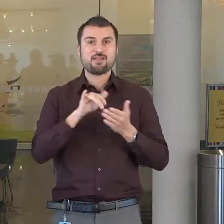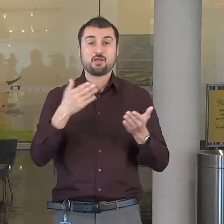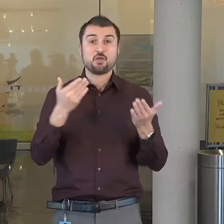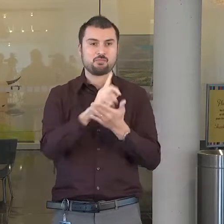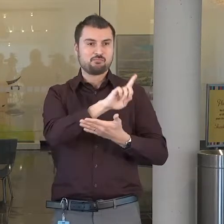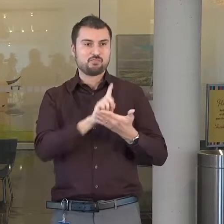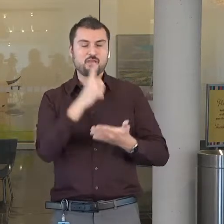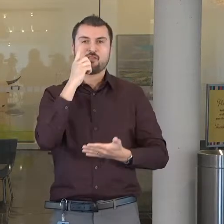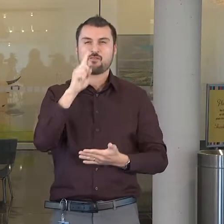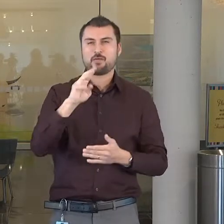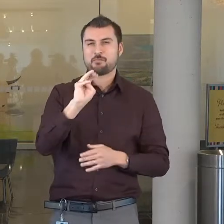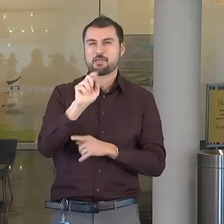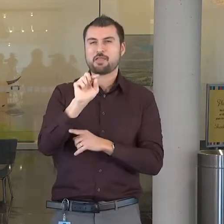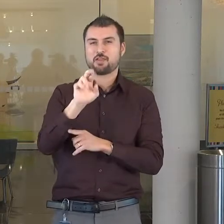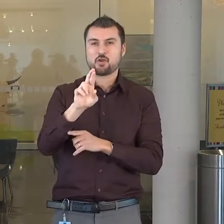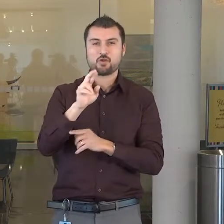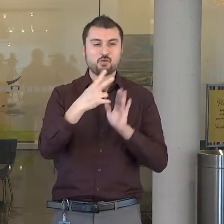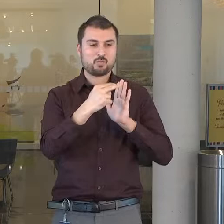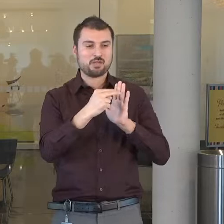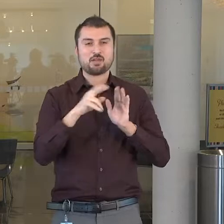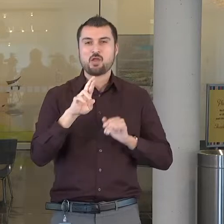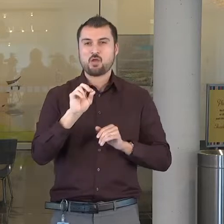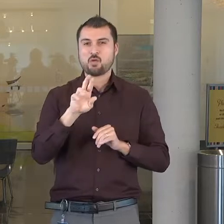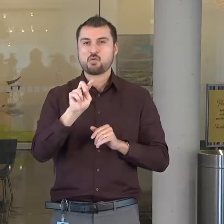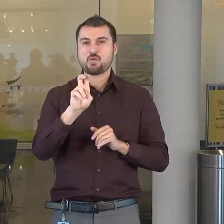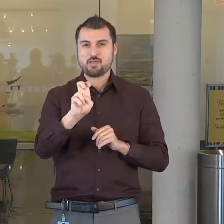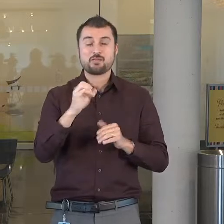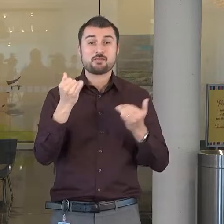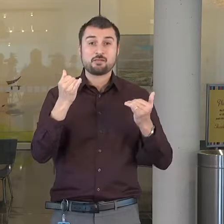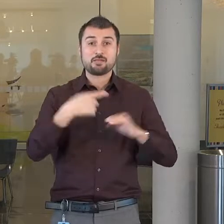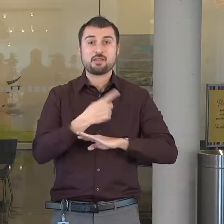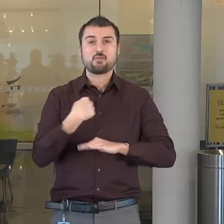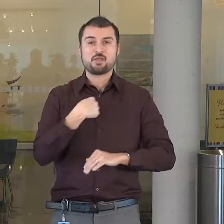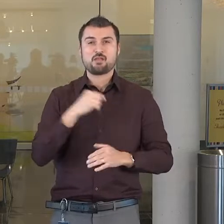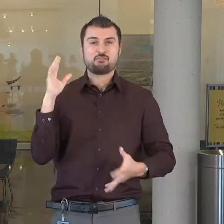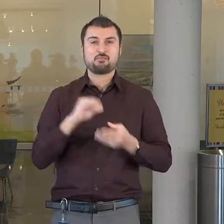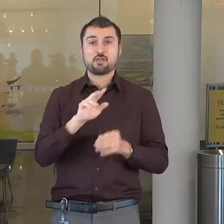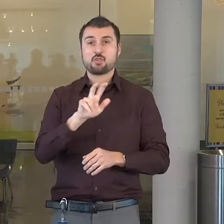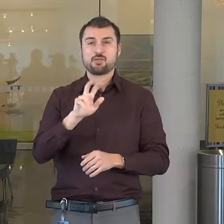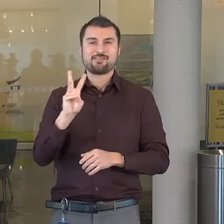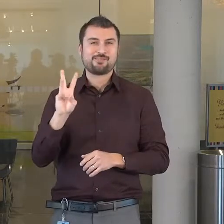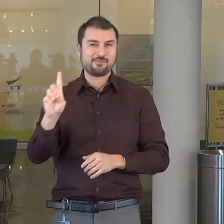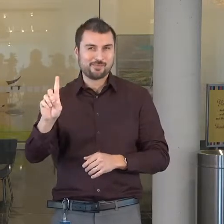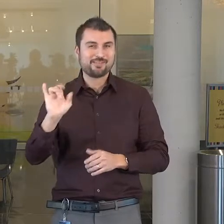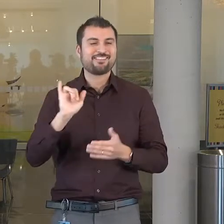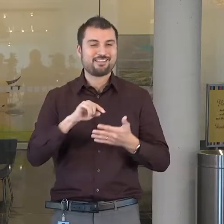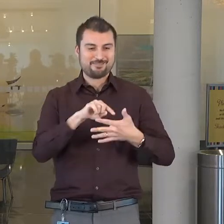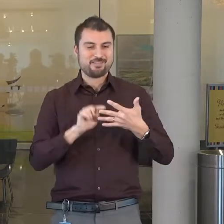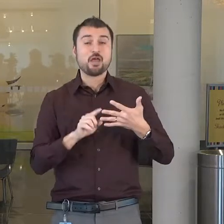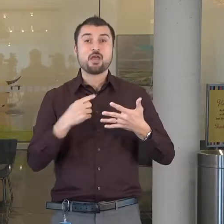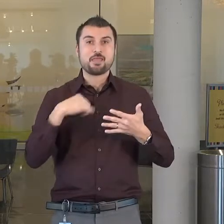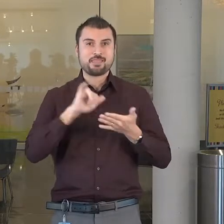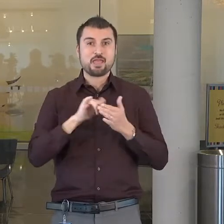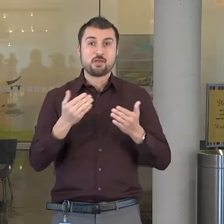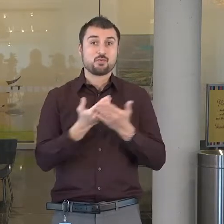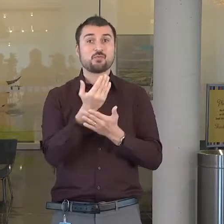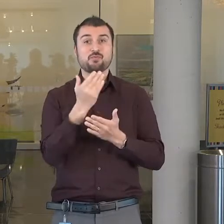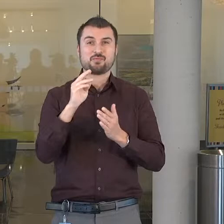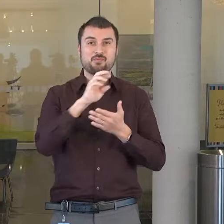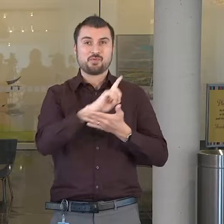reading routes. So the number of routes that we have today is 361, and through this redesign, we're reducing that